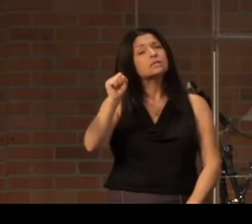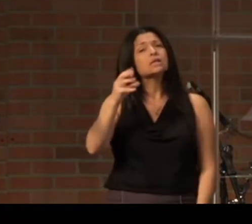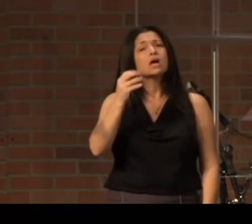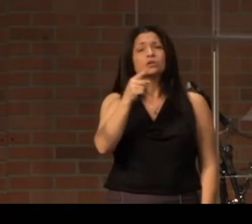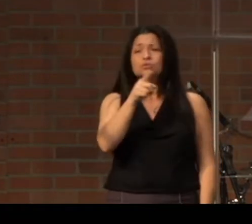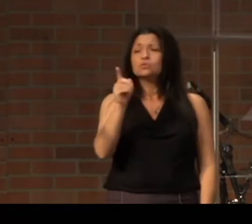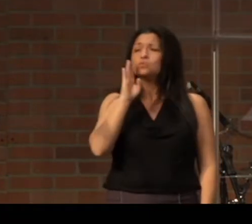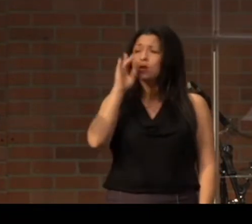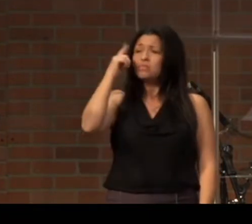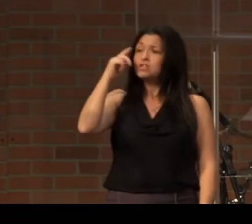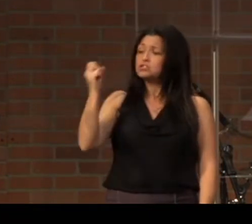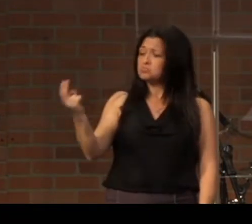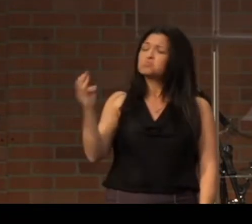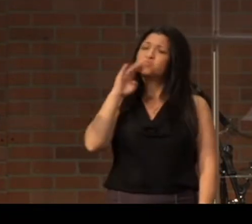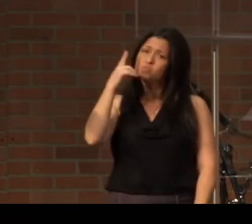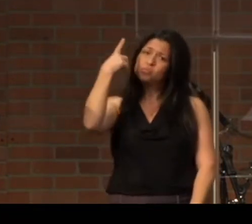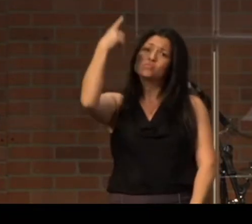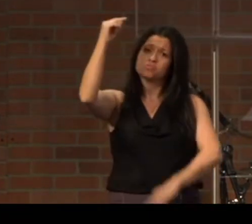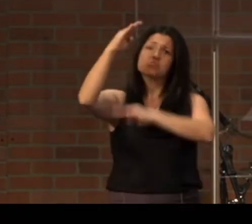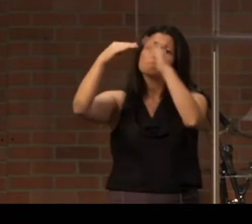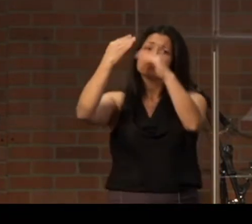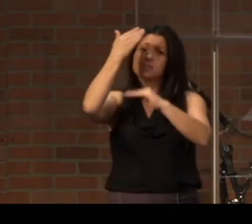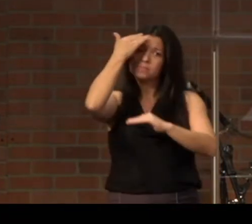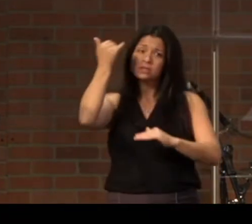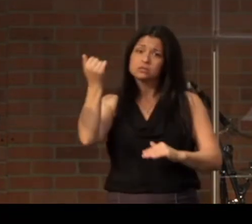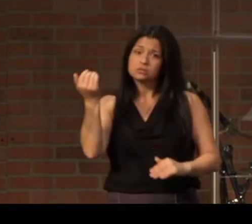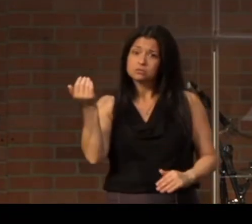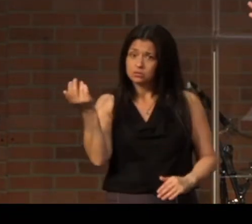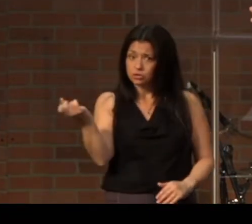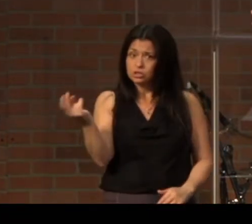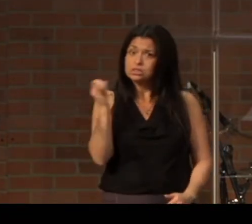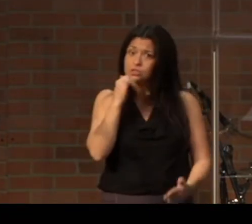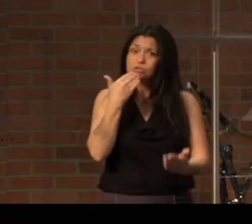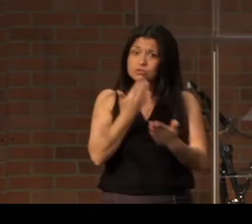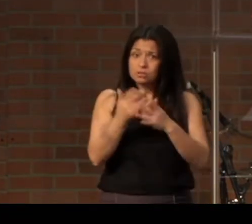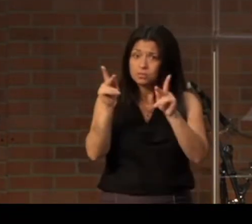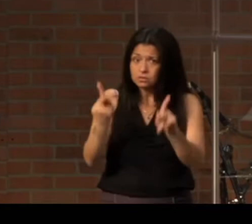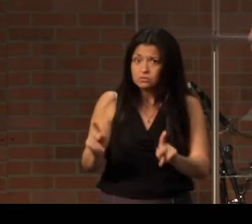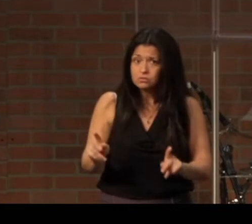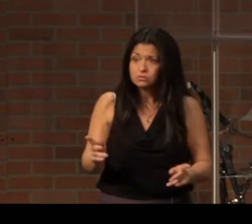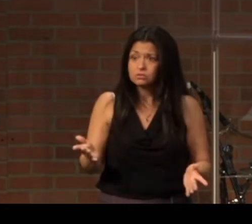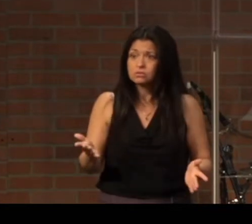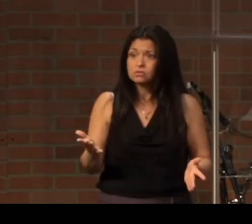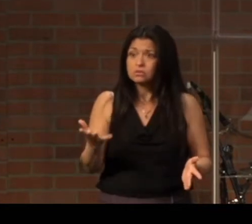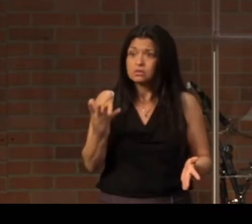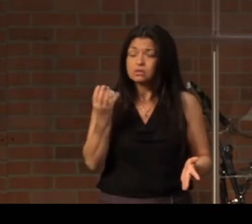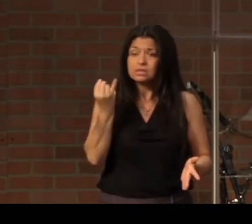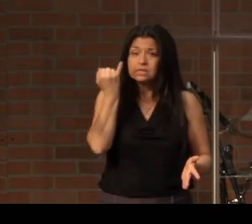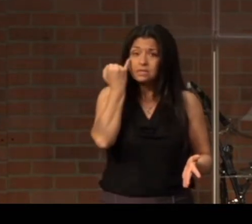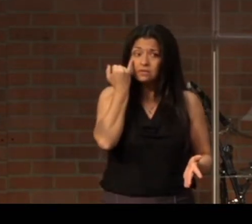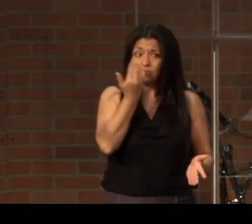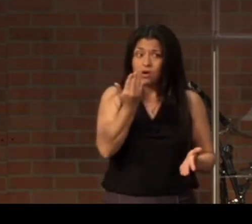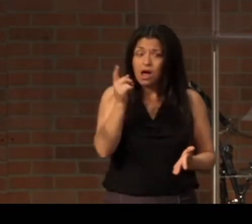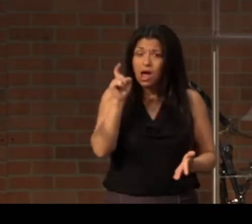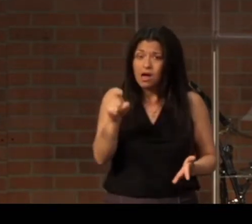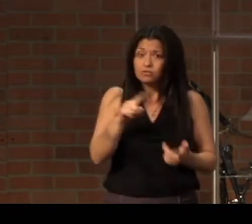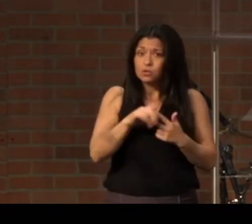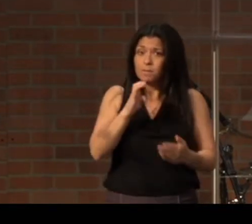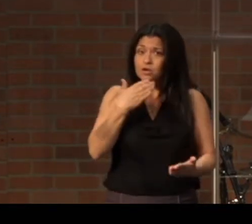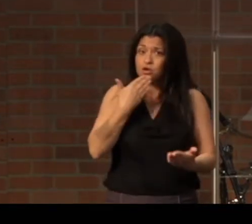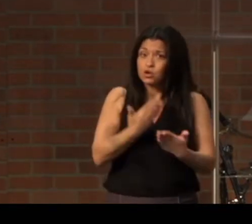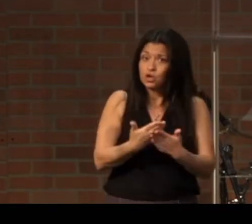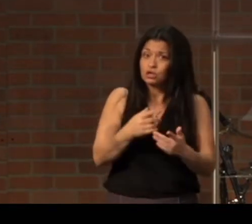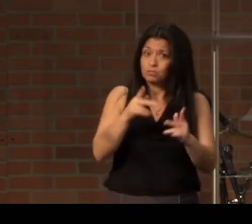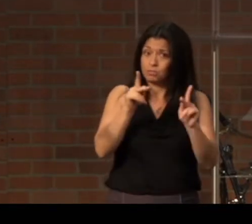she got to go to heaven because she was good. And if you have to be good to go to heaven,